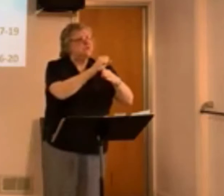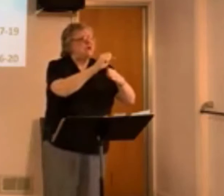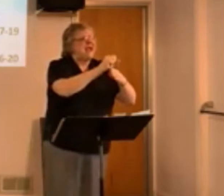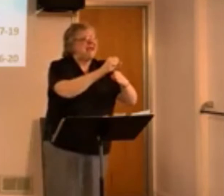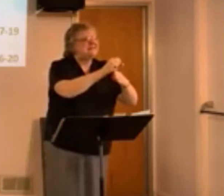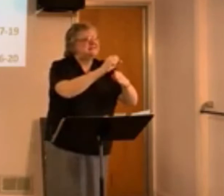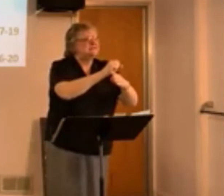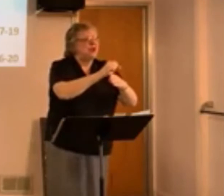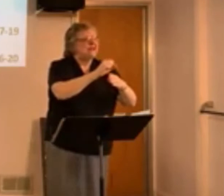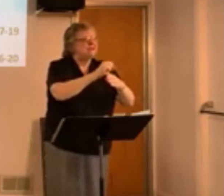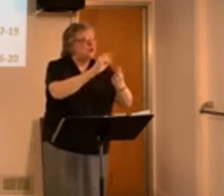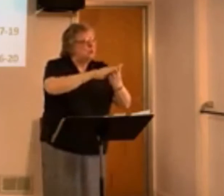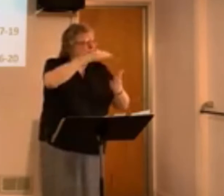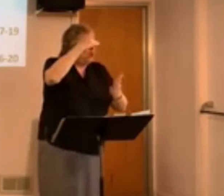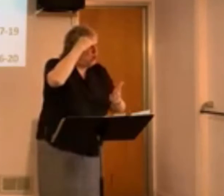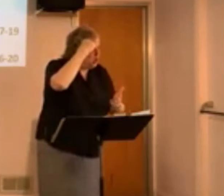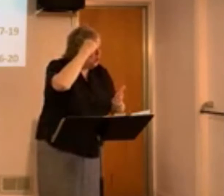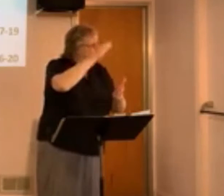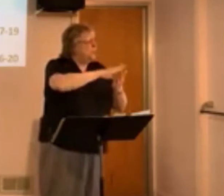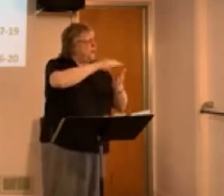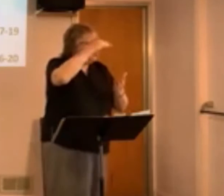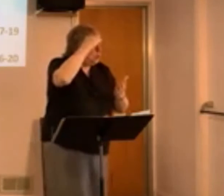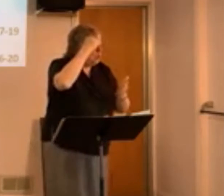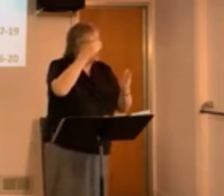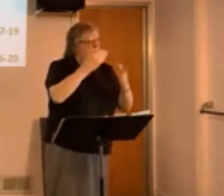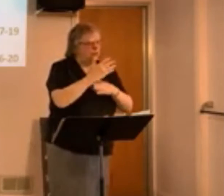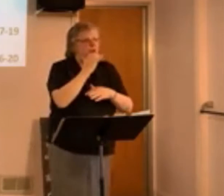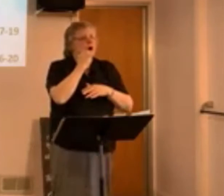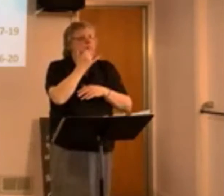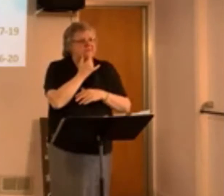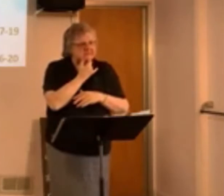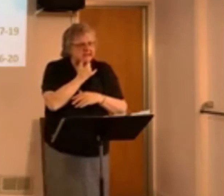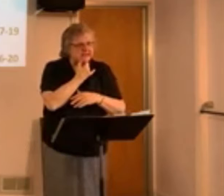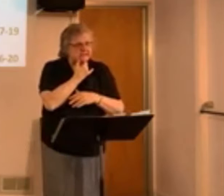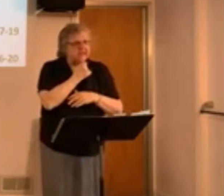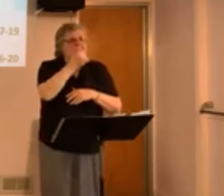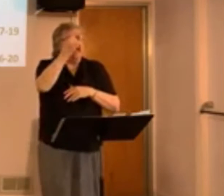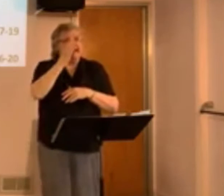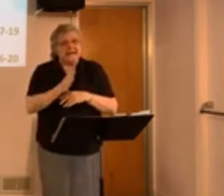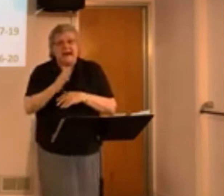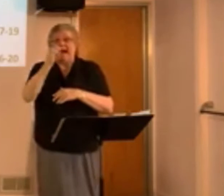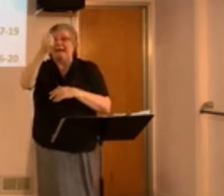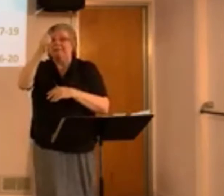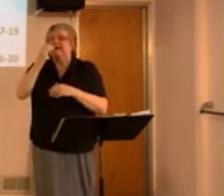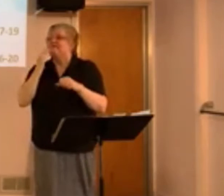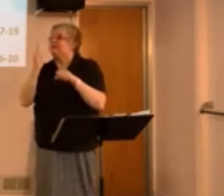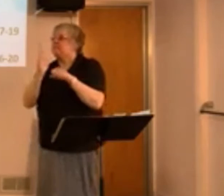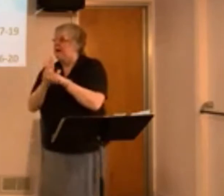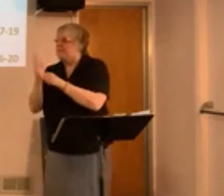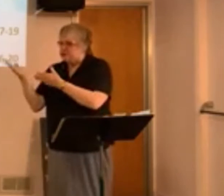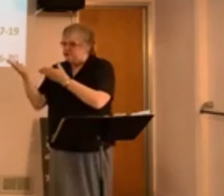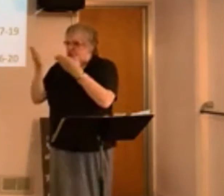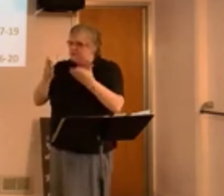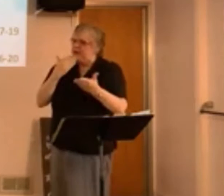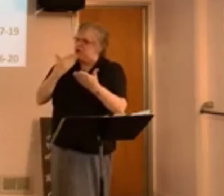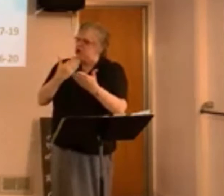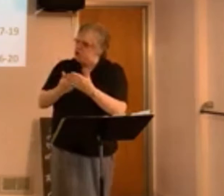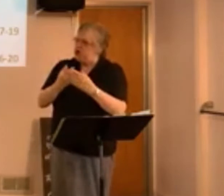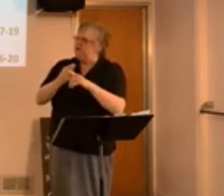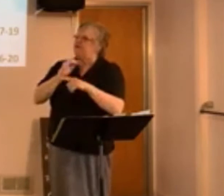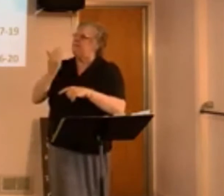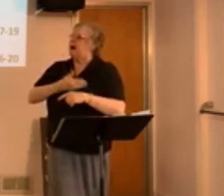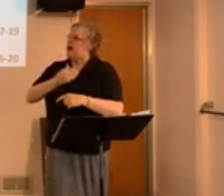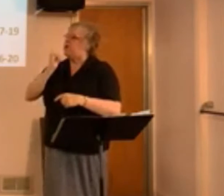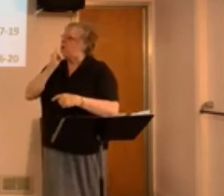We learn oftentimes through our mistakes. And God is the one who promises to bring good even out of